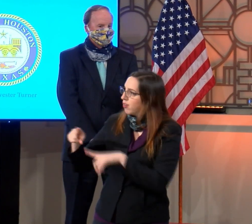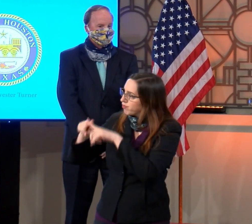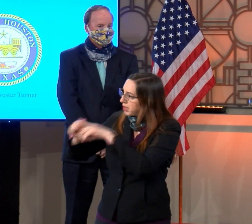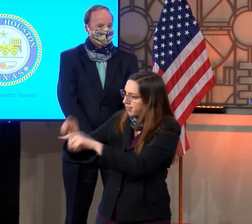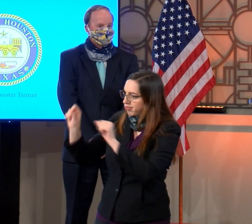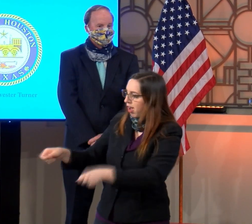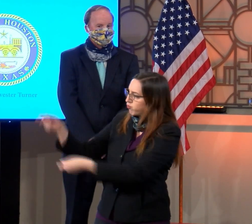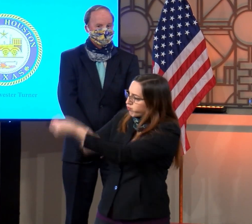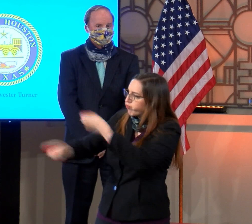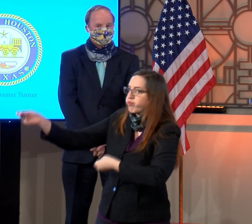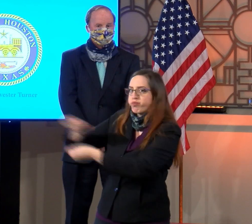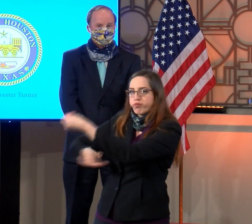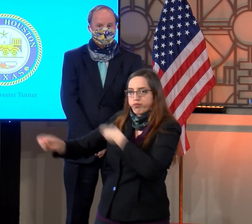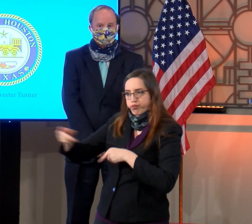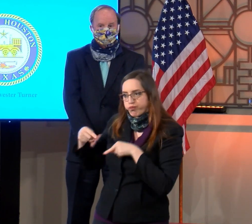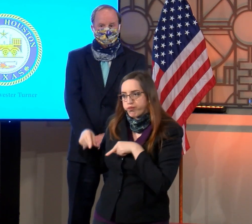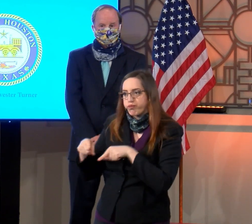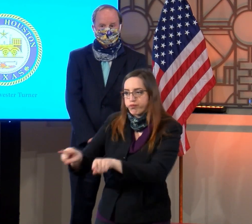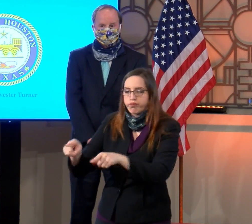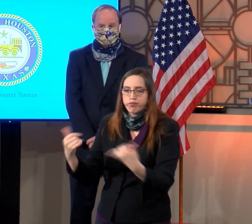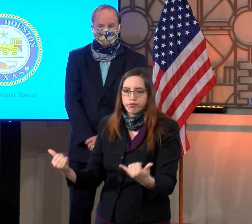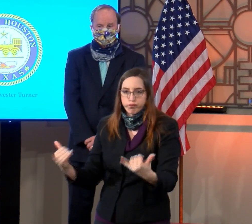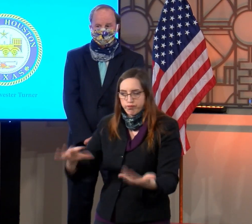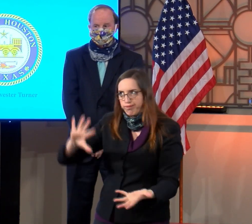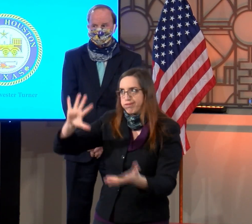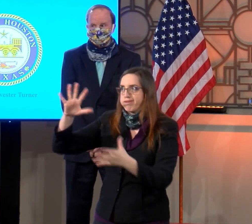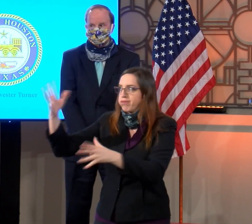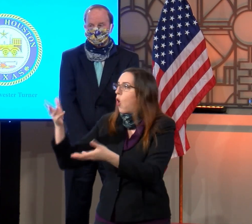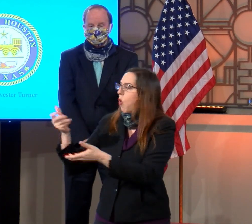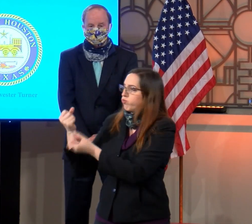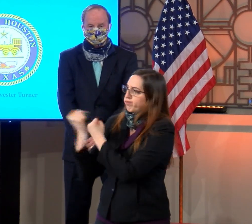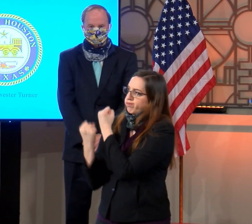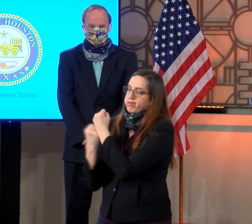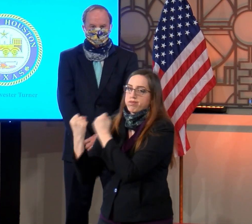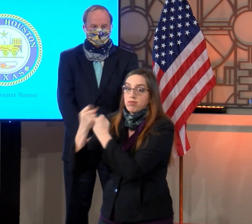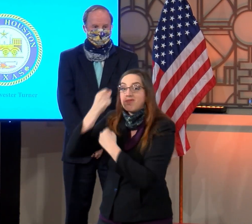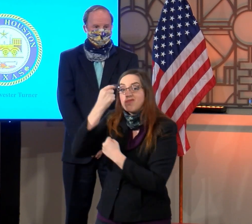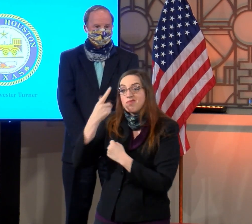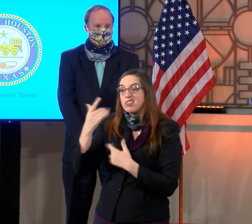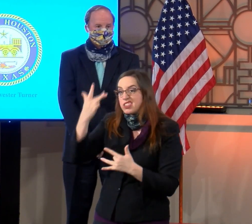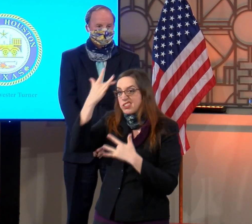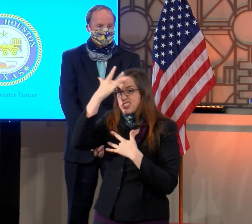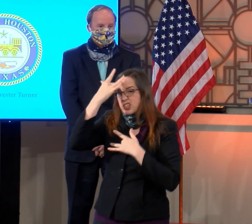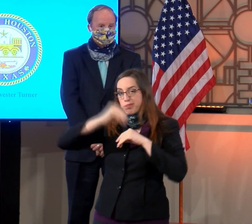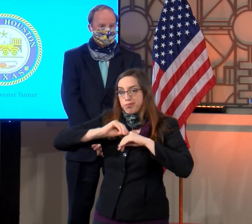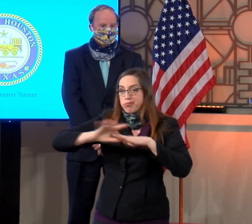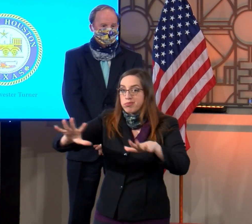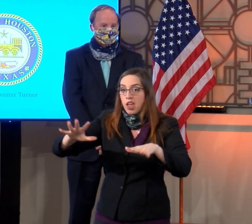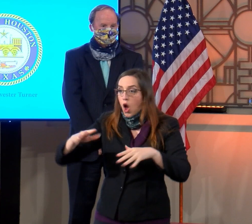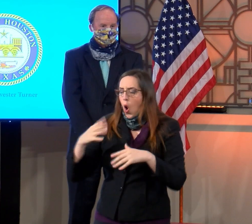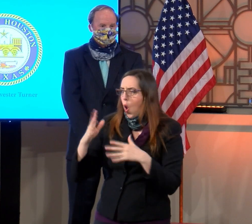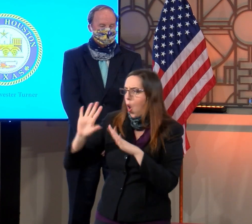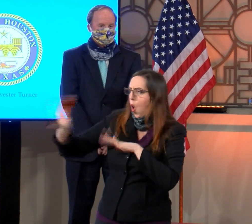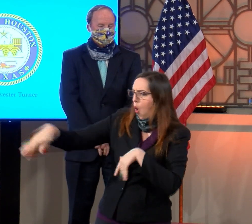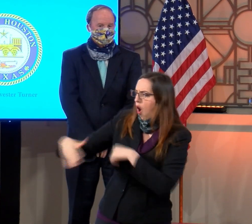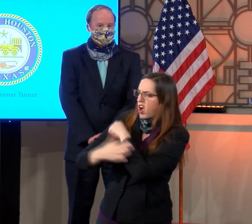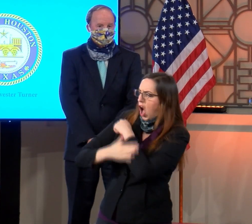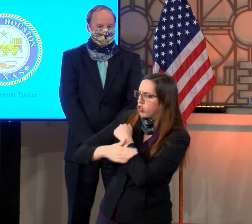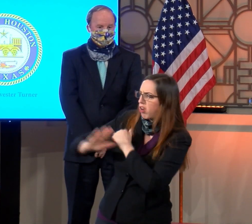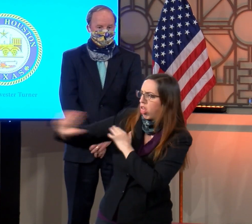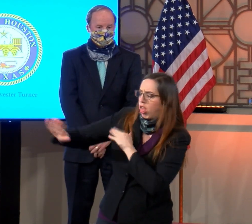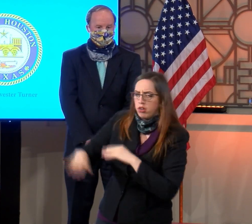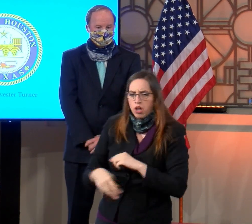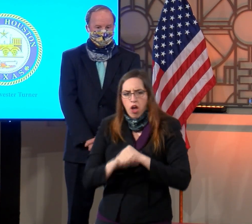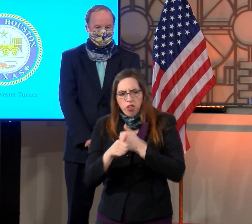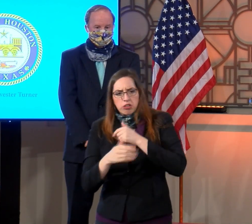partner for our country during this time of need. Infectious diseases know no borders. To fight this pandemic,